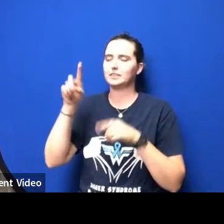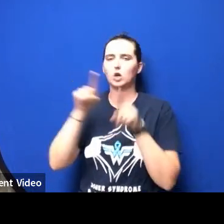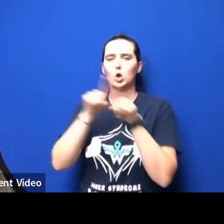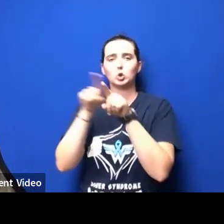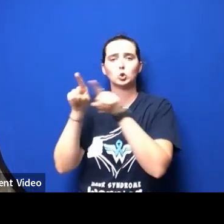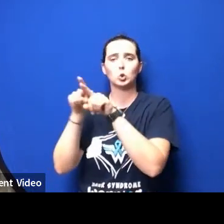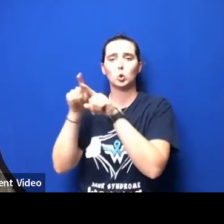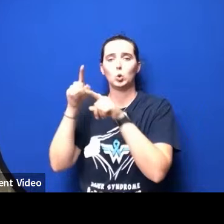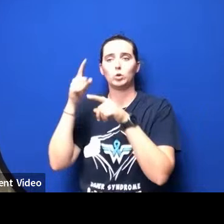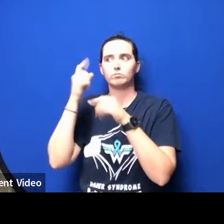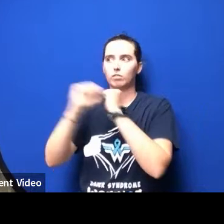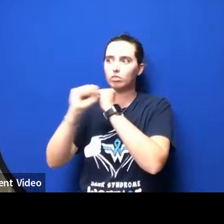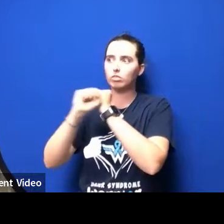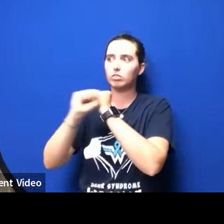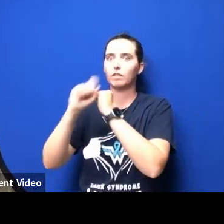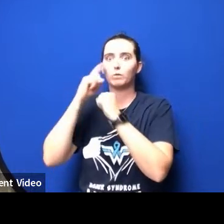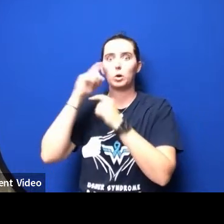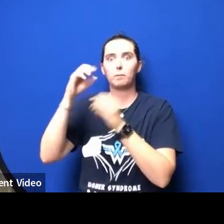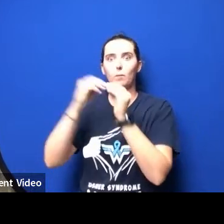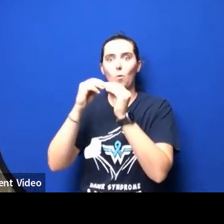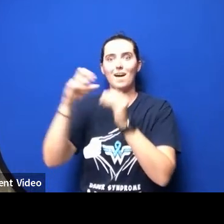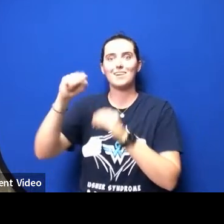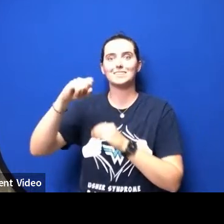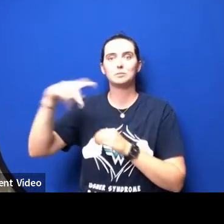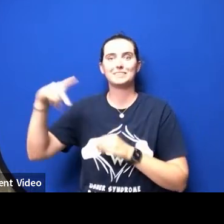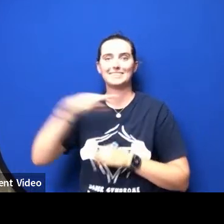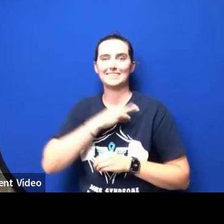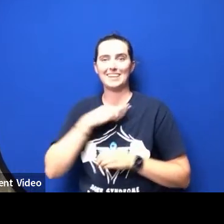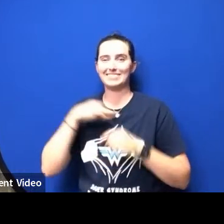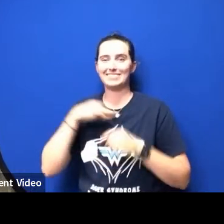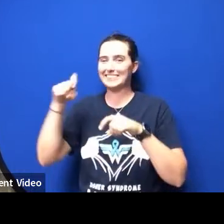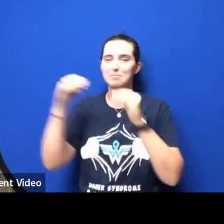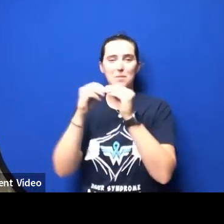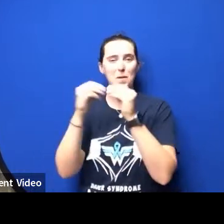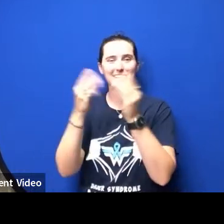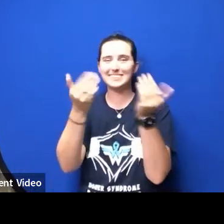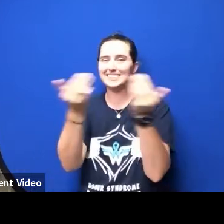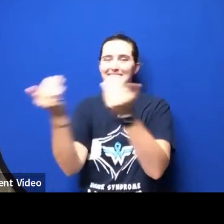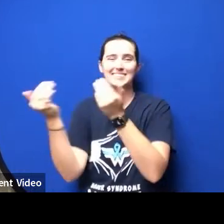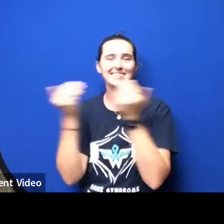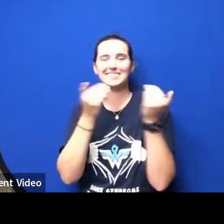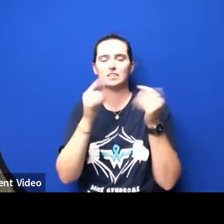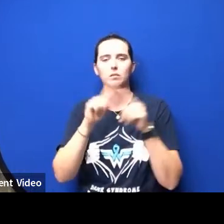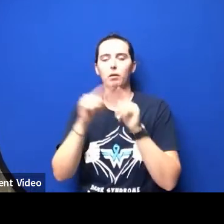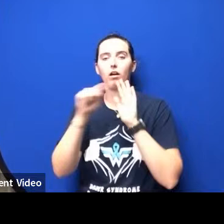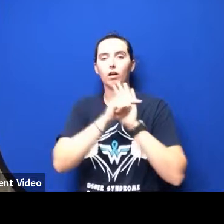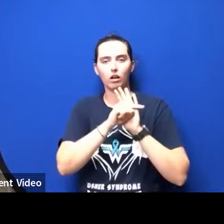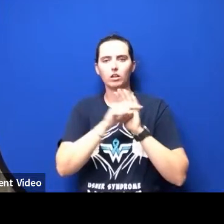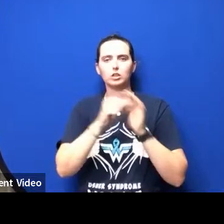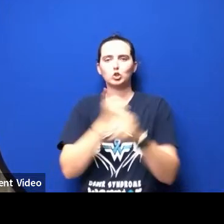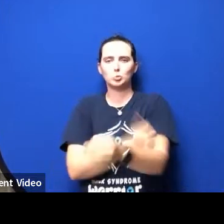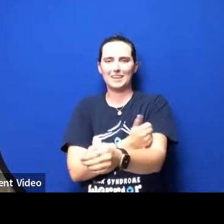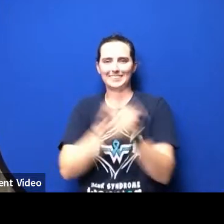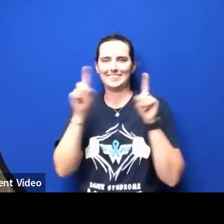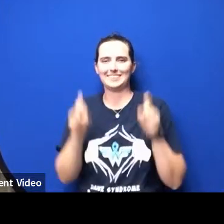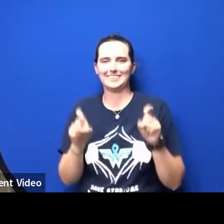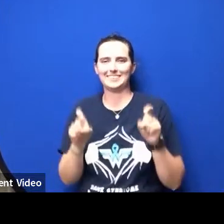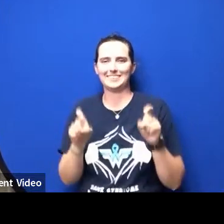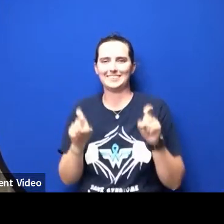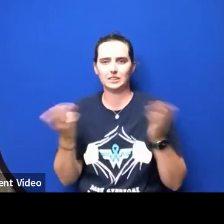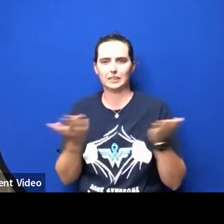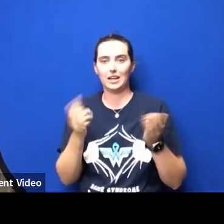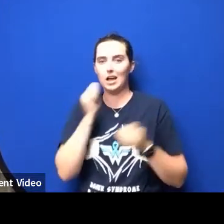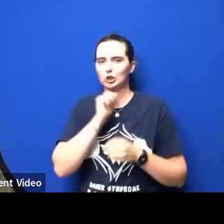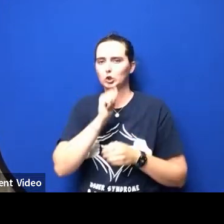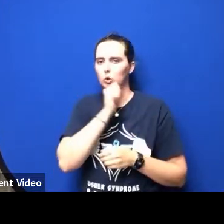difficult. COPD also has advertised for more SSP. They need more SSP staff, but